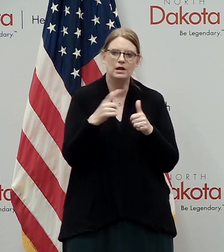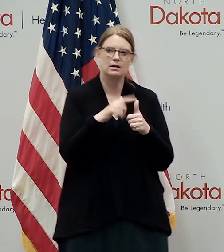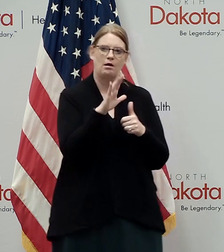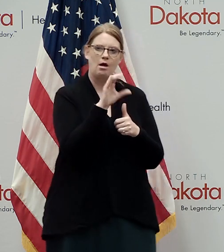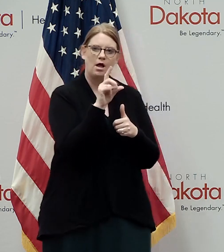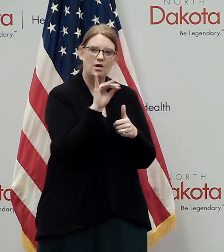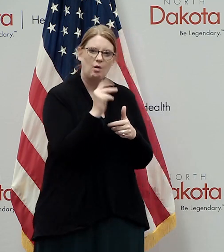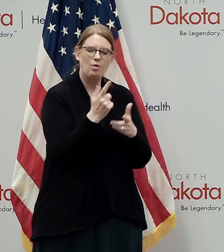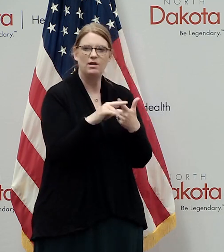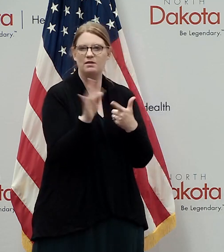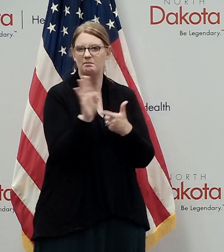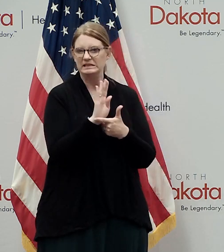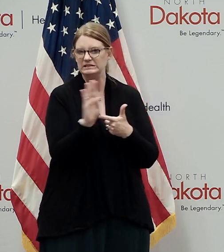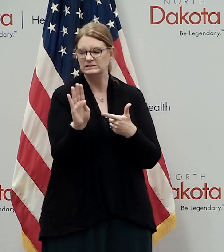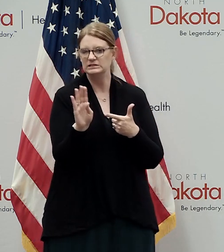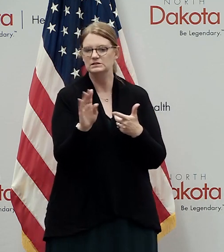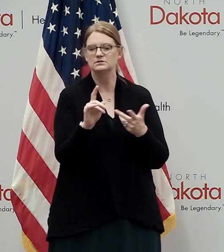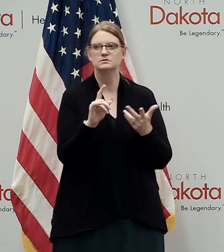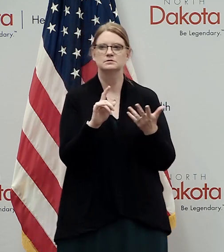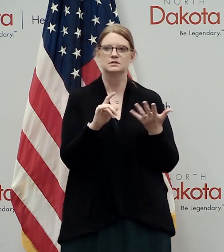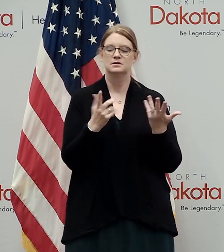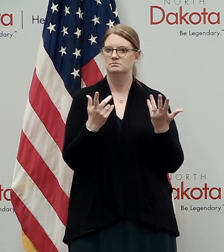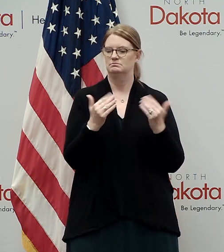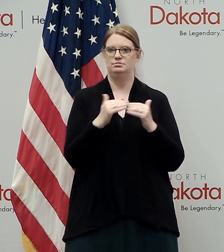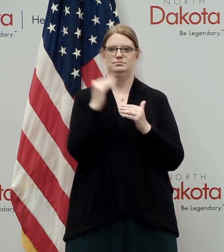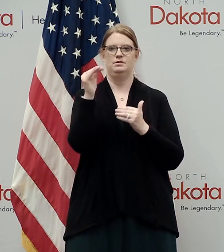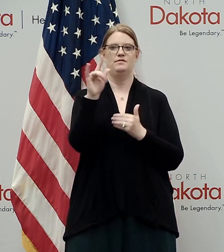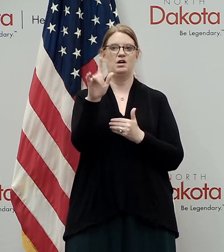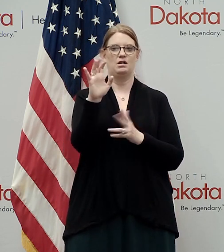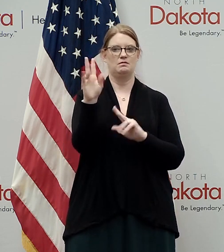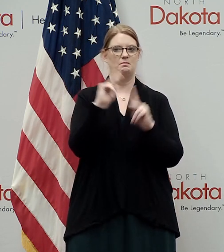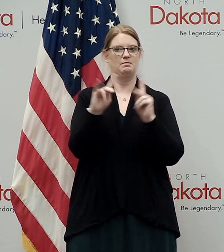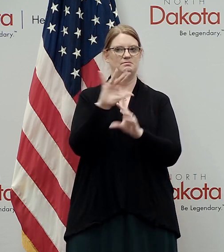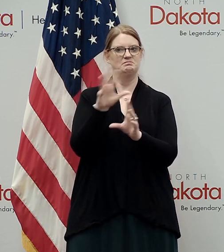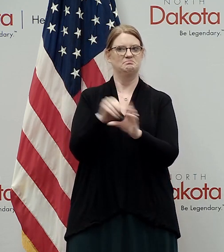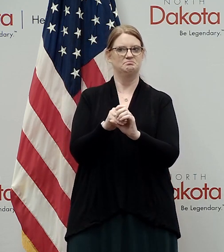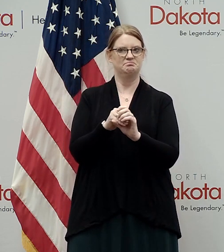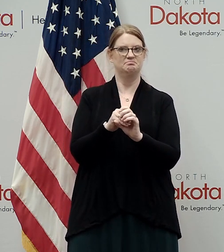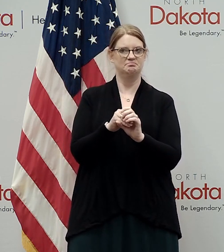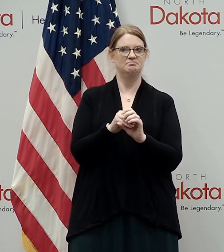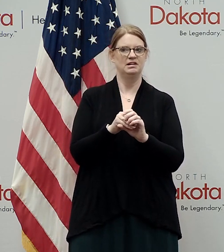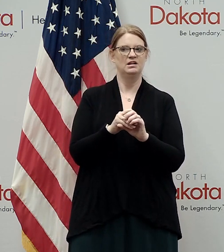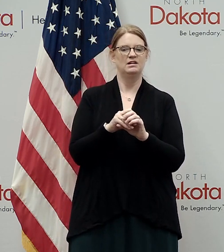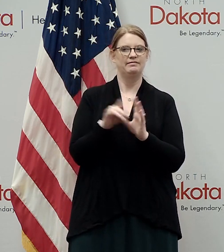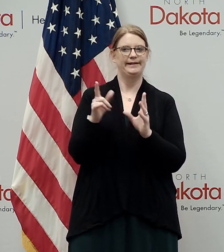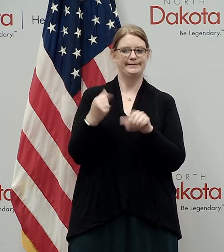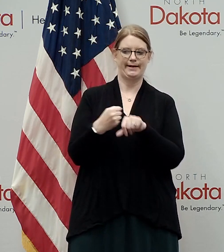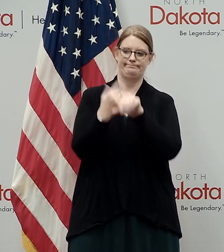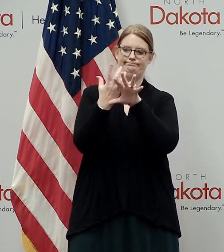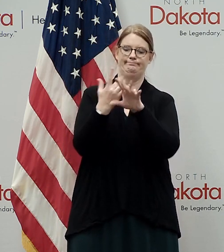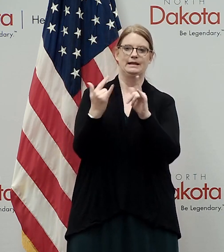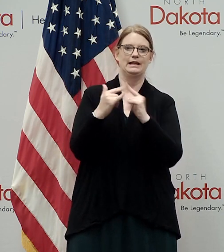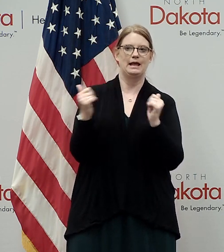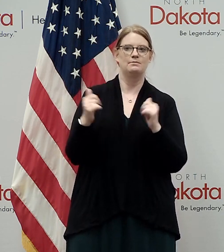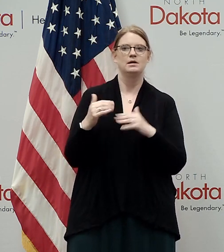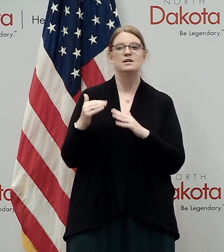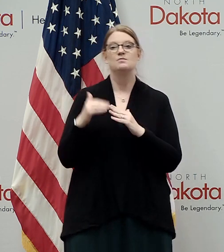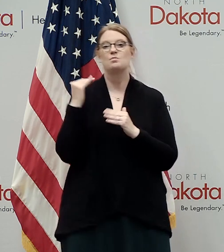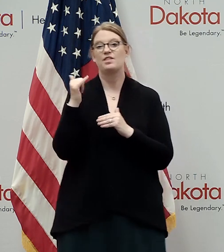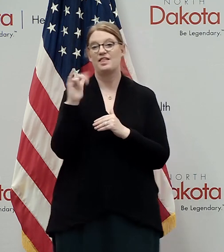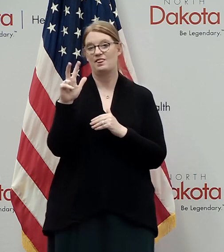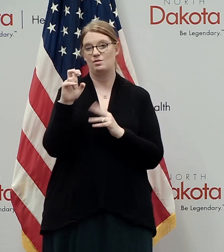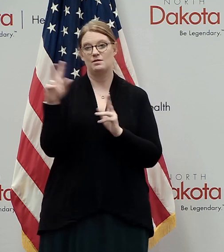coding and entrepreneurship. Over 100 people have already participated in these virtual camps. More than 300 are expected